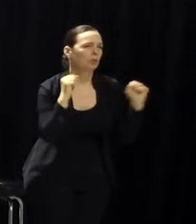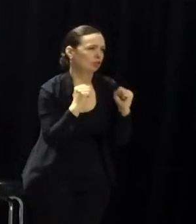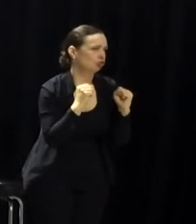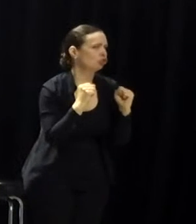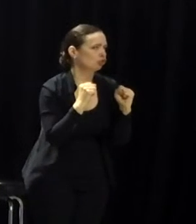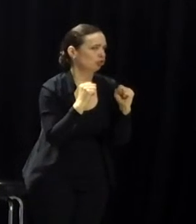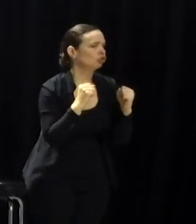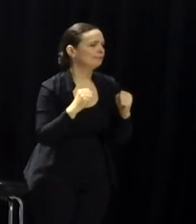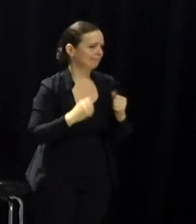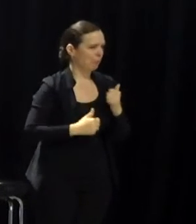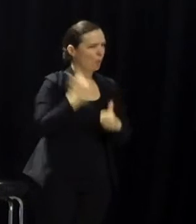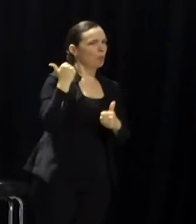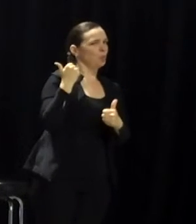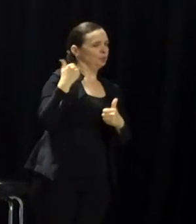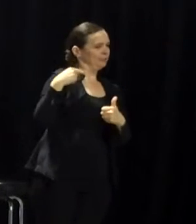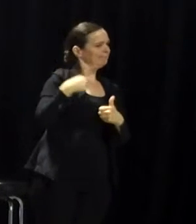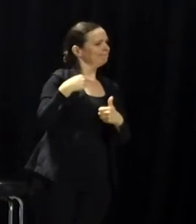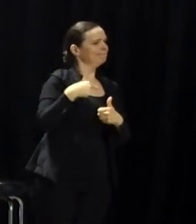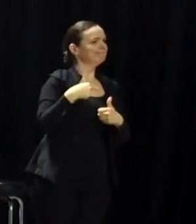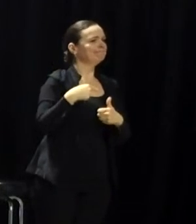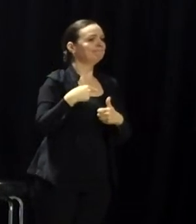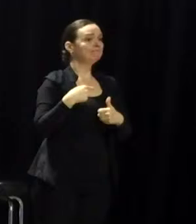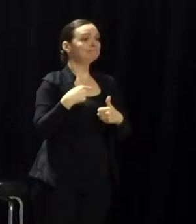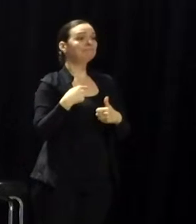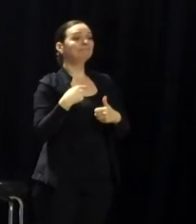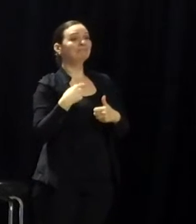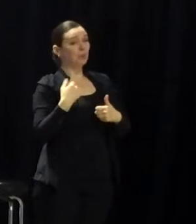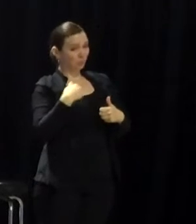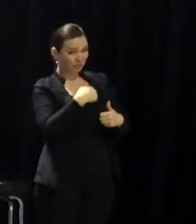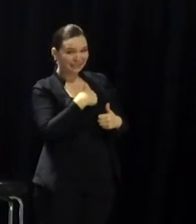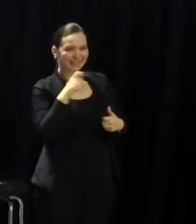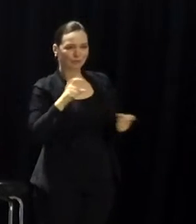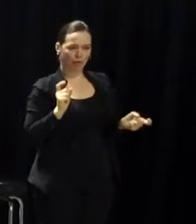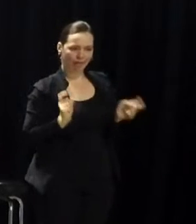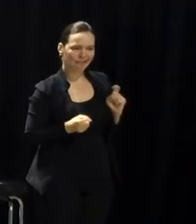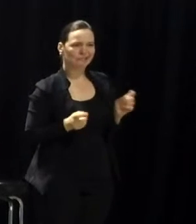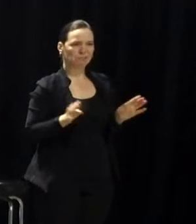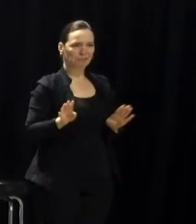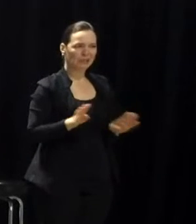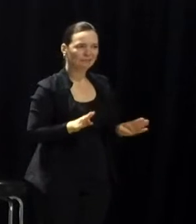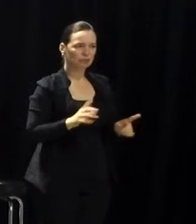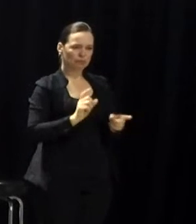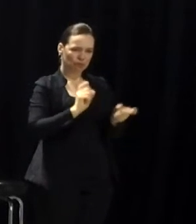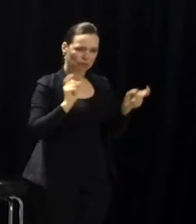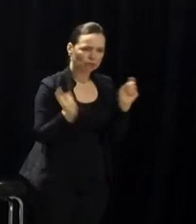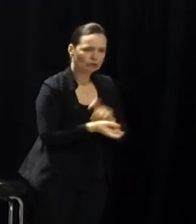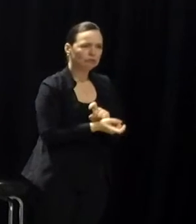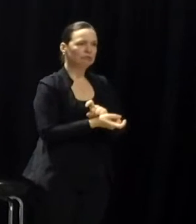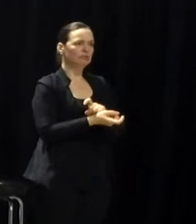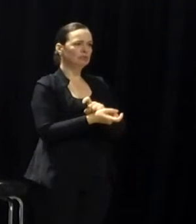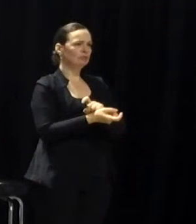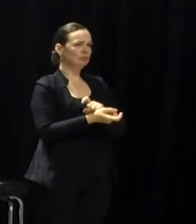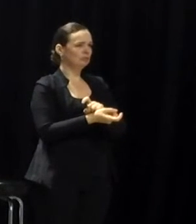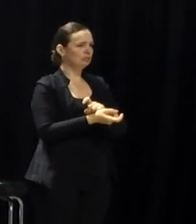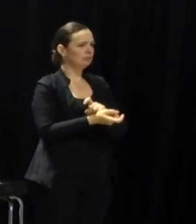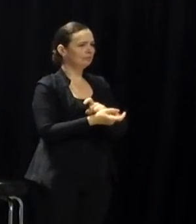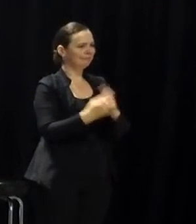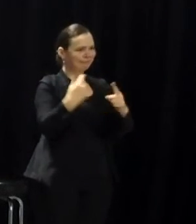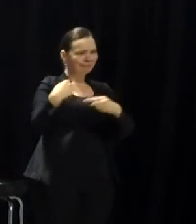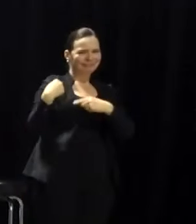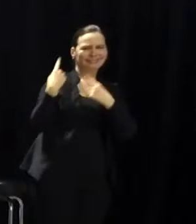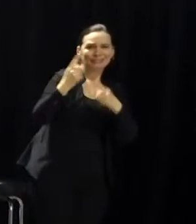we can make improvements, and that's what we're doing with our strategy. So overall, since Christmas, we've seen an